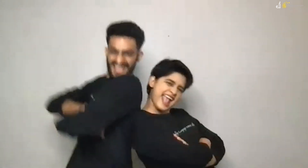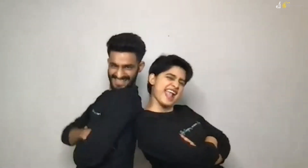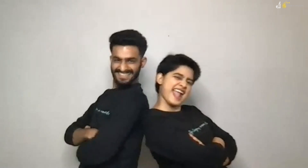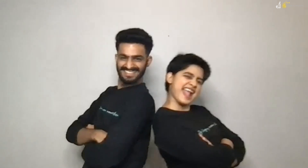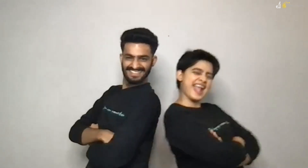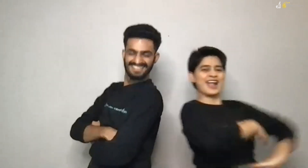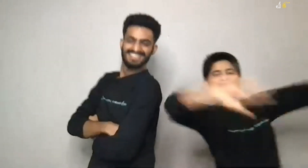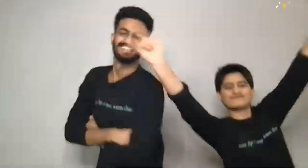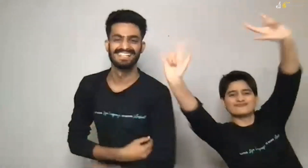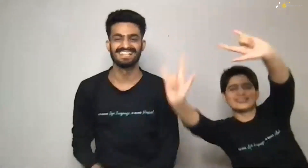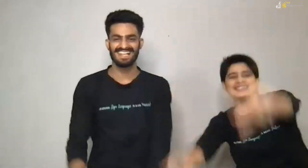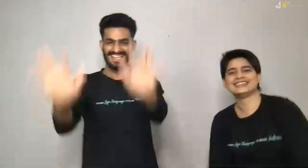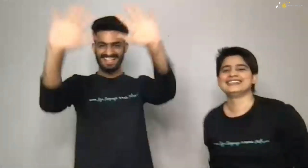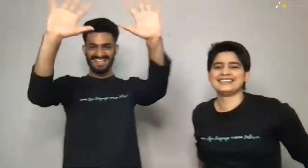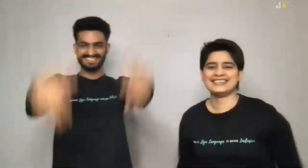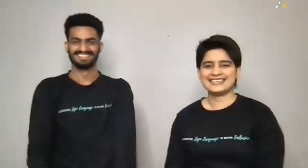ISL.